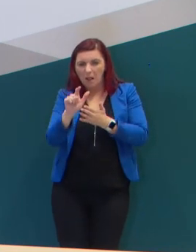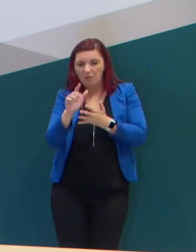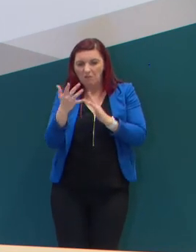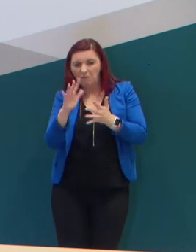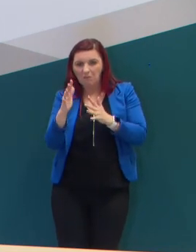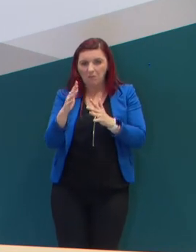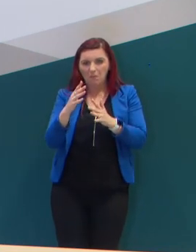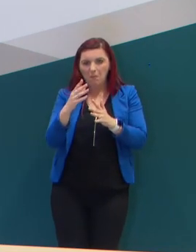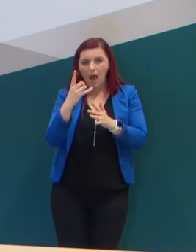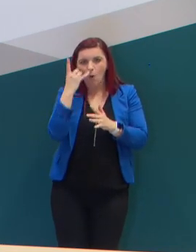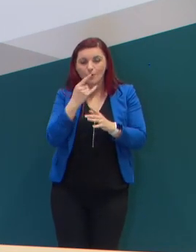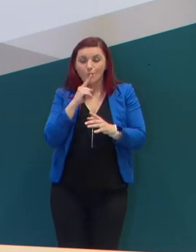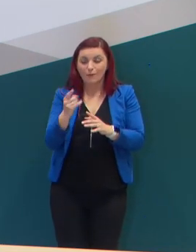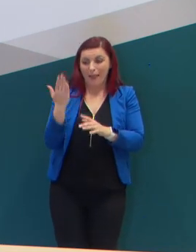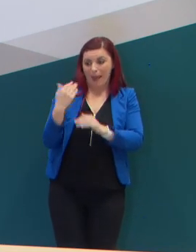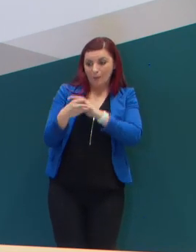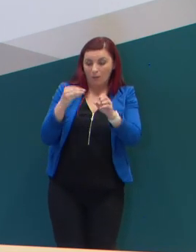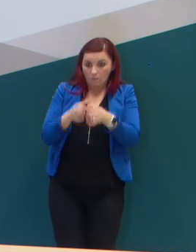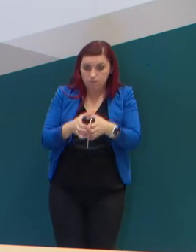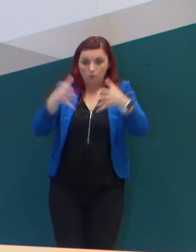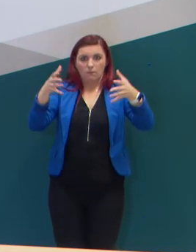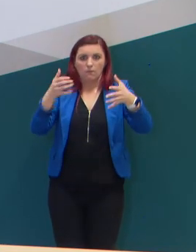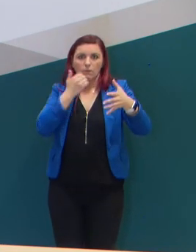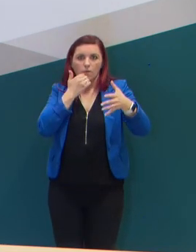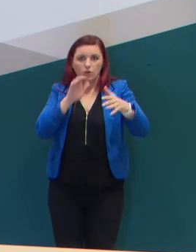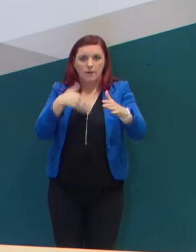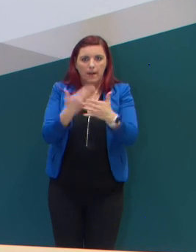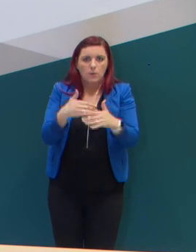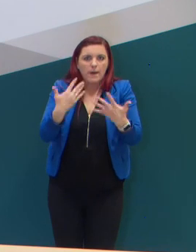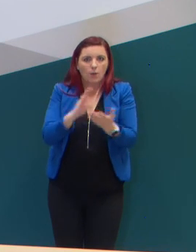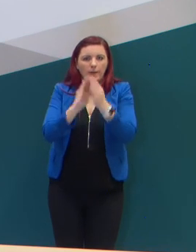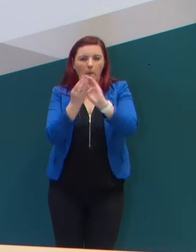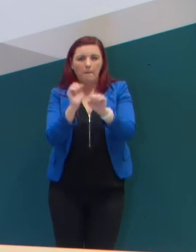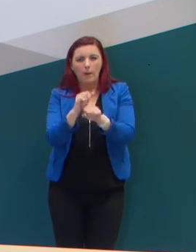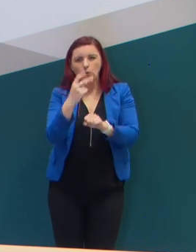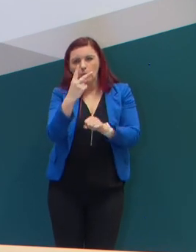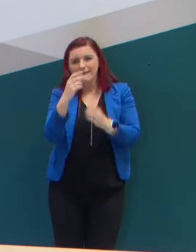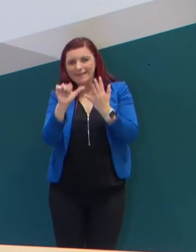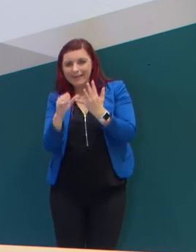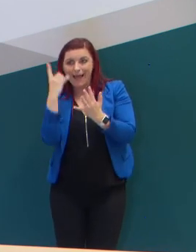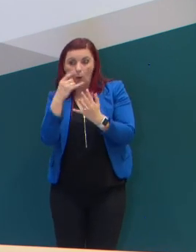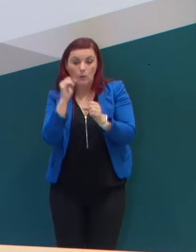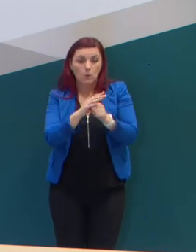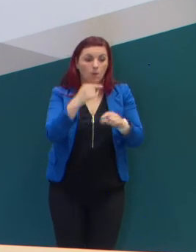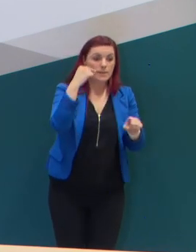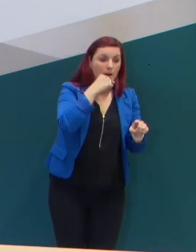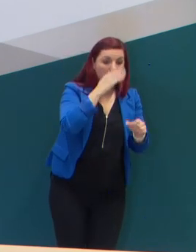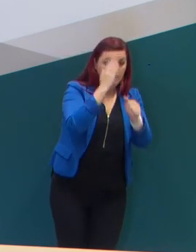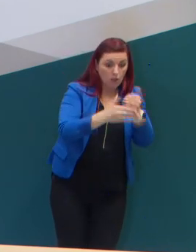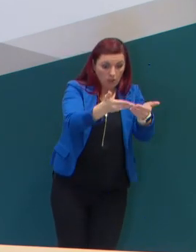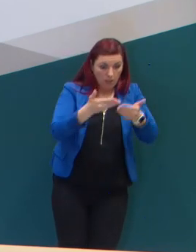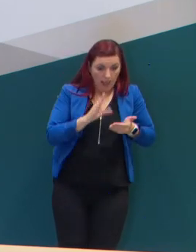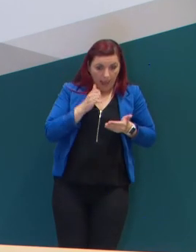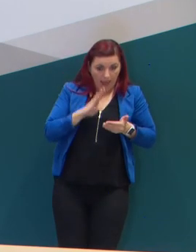surprisingly with the increase in demand, is that turnaround time has drifted out to about 26 hours from the time the sample arrives at the lab to the time the sample is